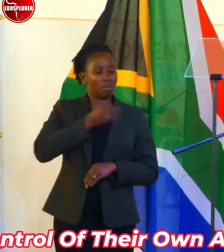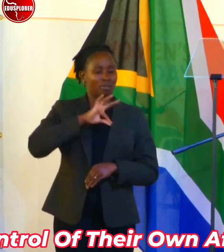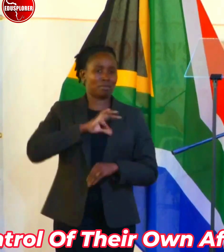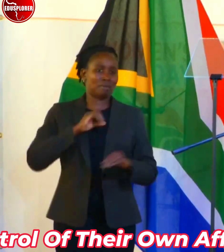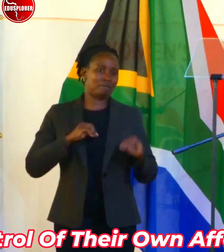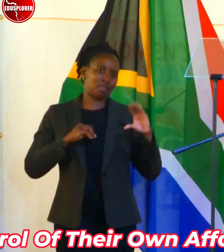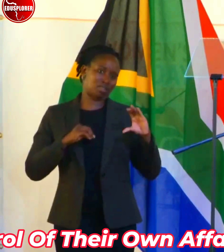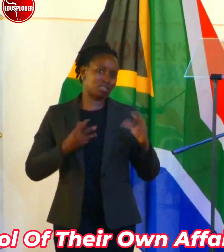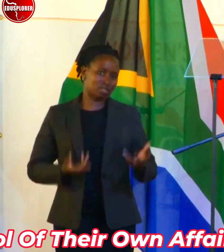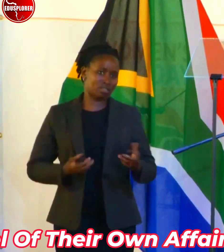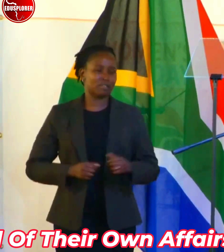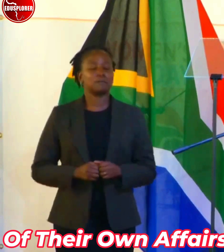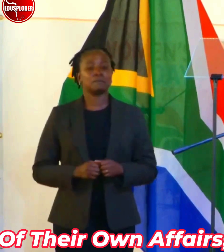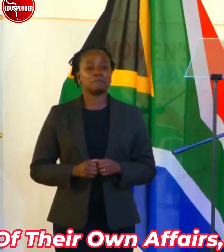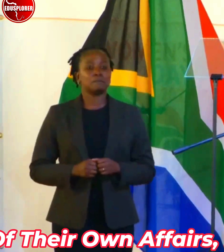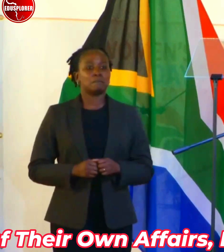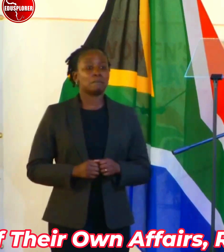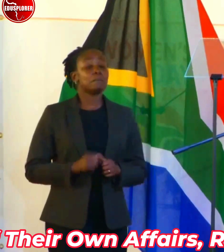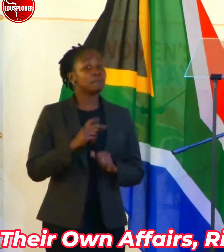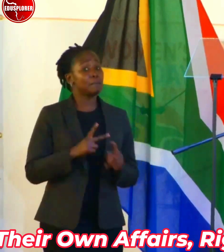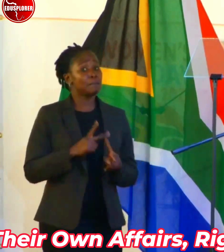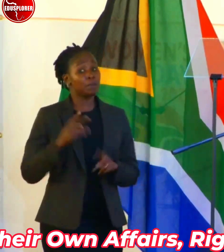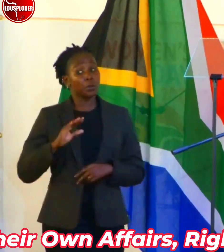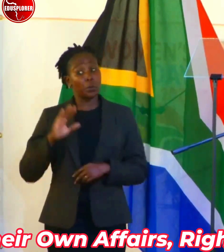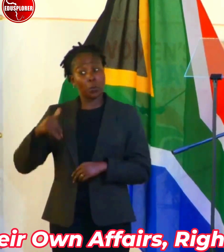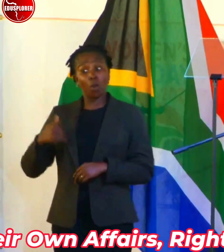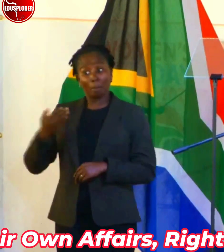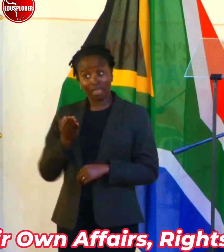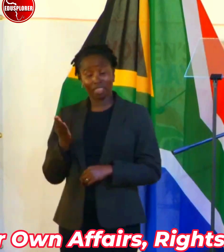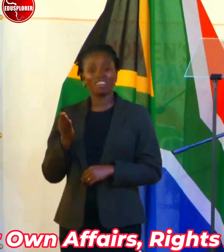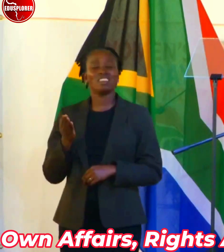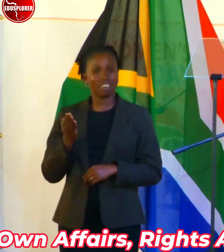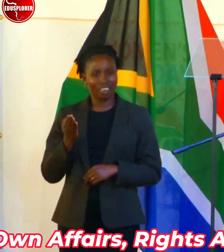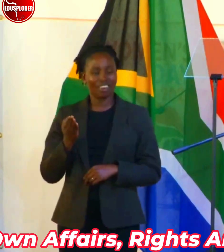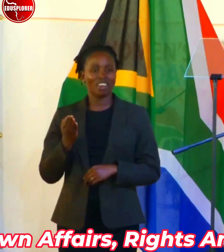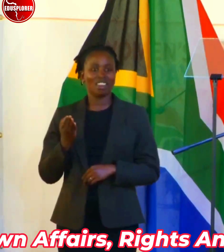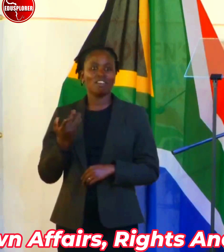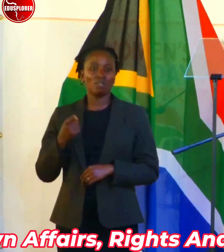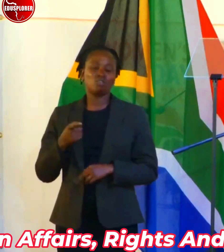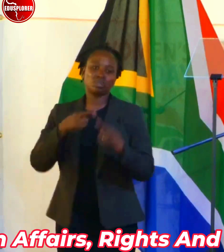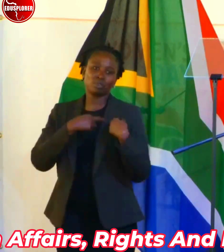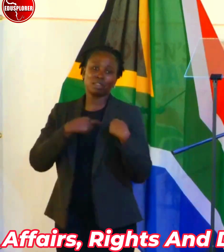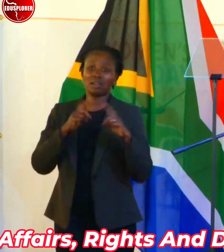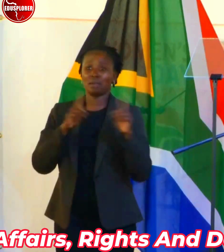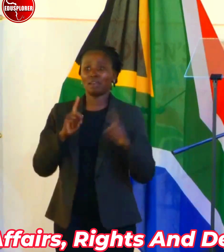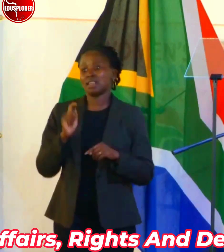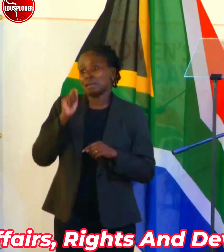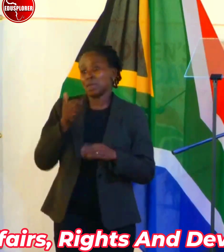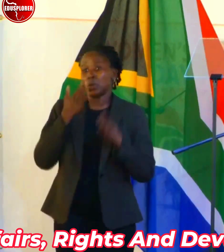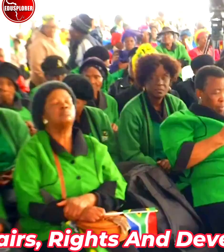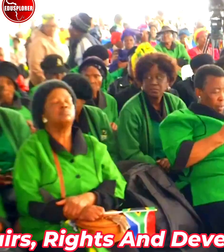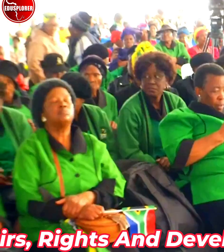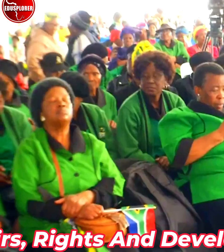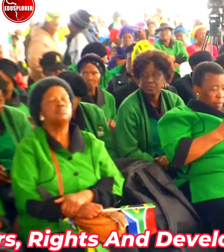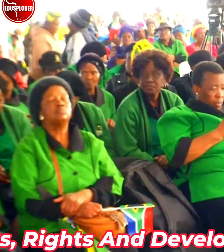And women are disproportionately responsible for unpaid care work. And it is in this